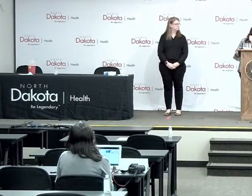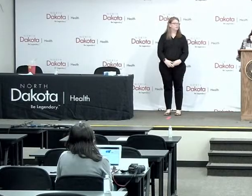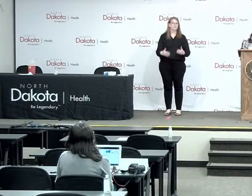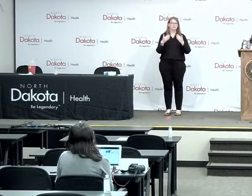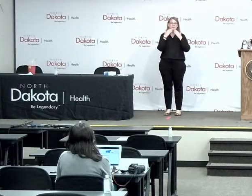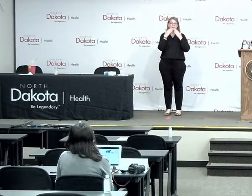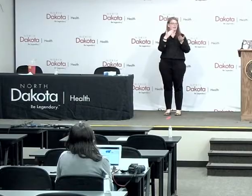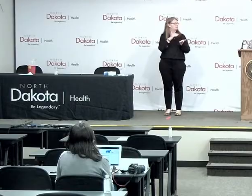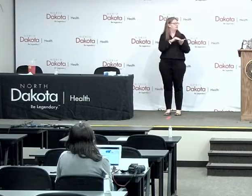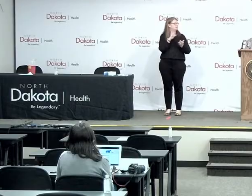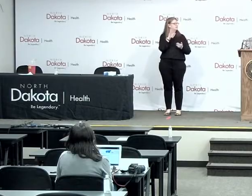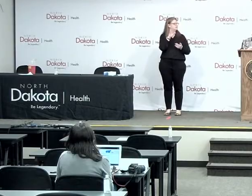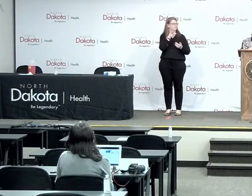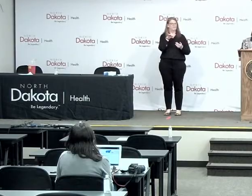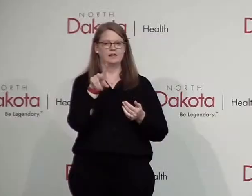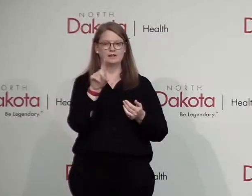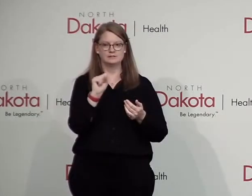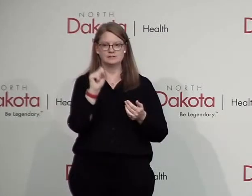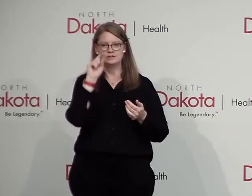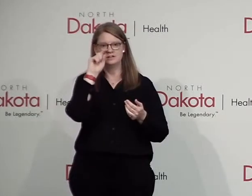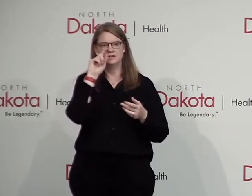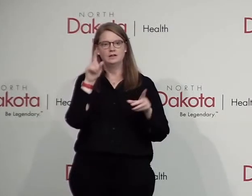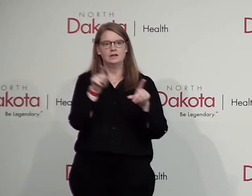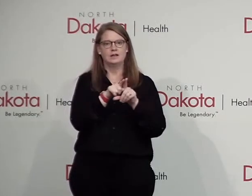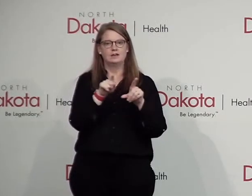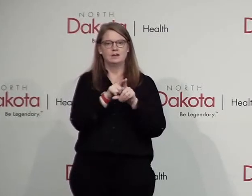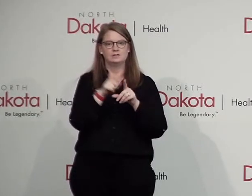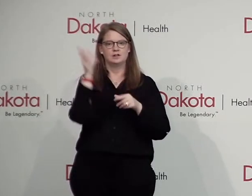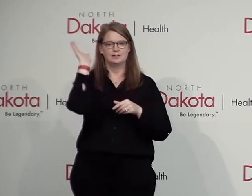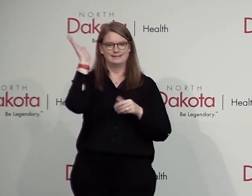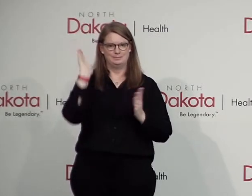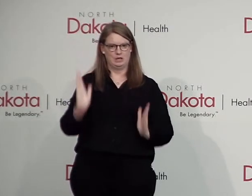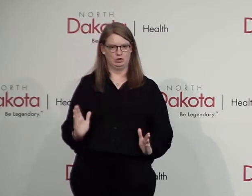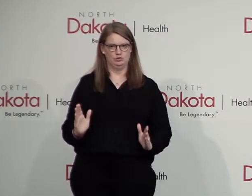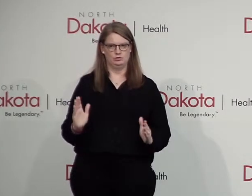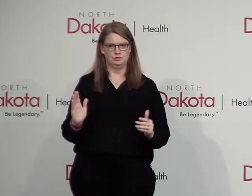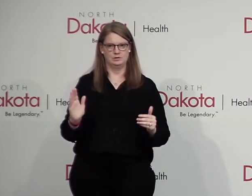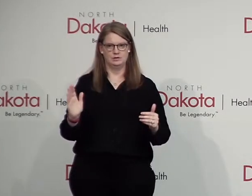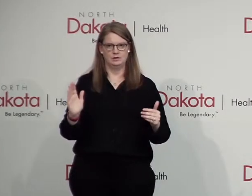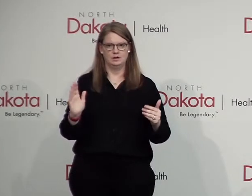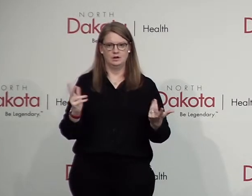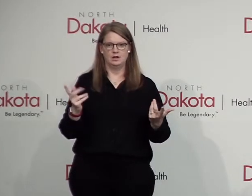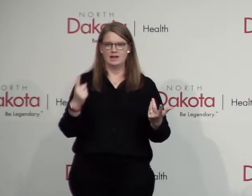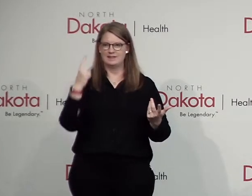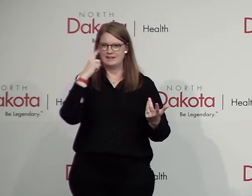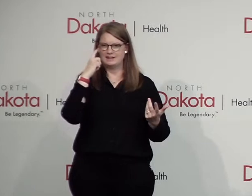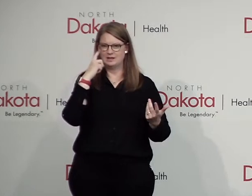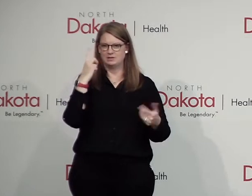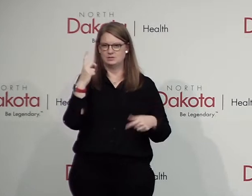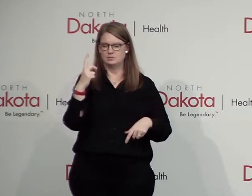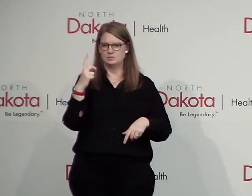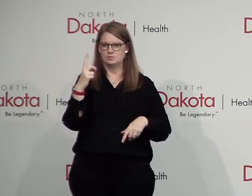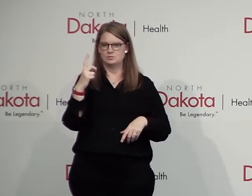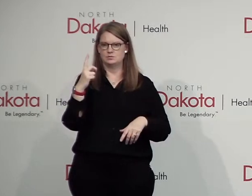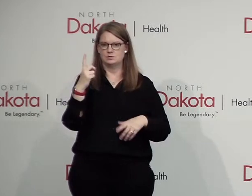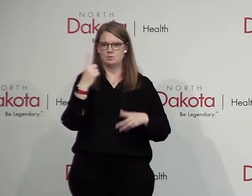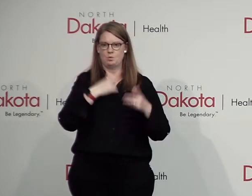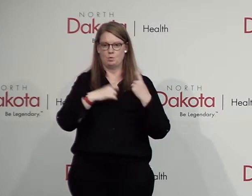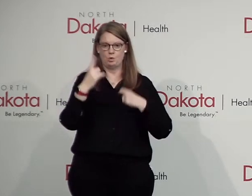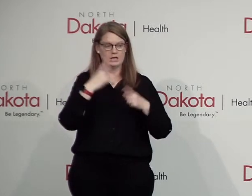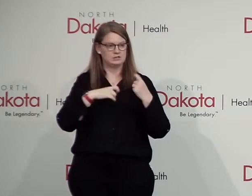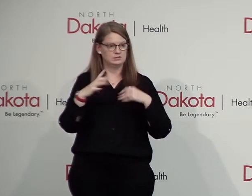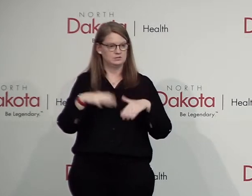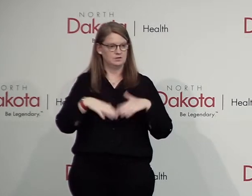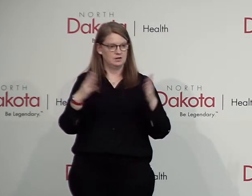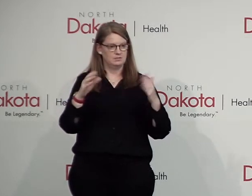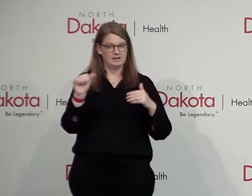Thank you, Dr. Field. And to all of our speakers today, I think we have time for some questions, so I'll open it up for